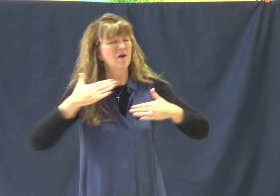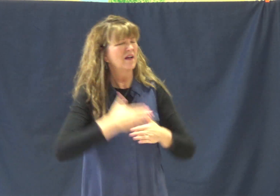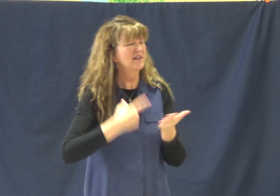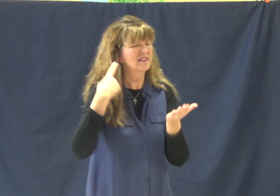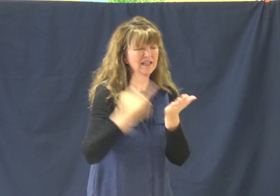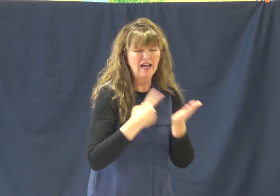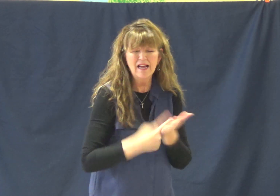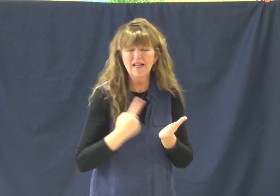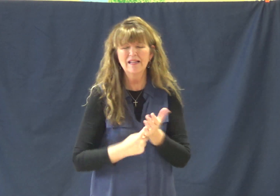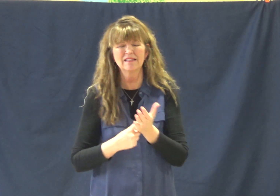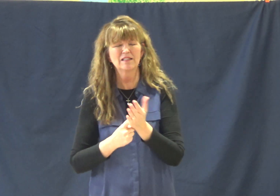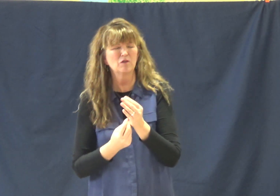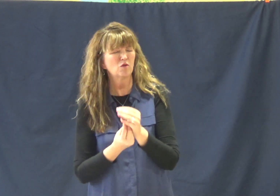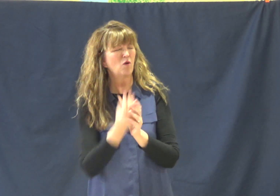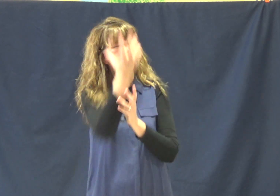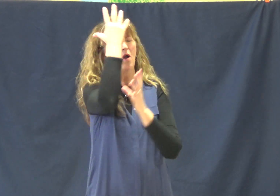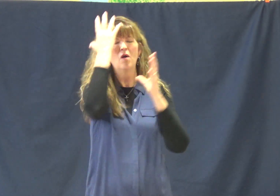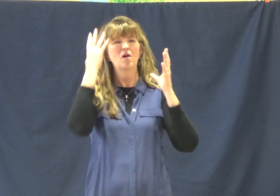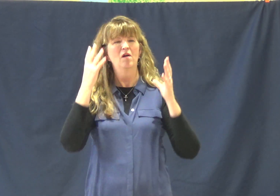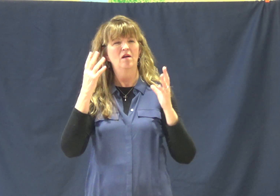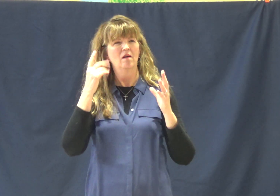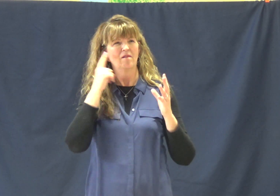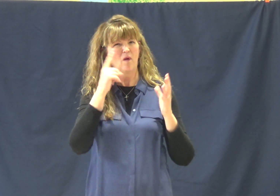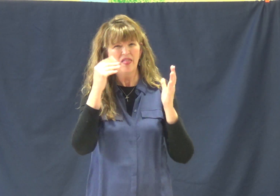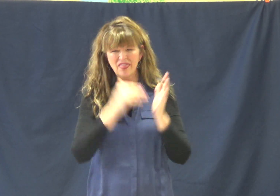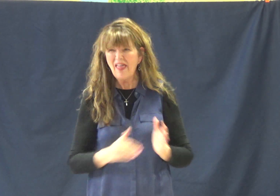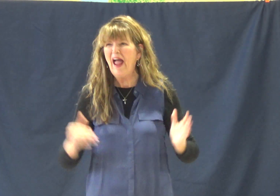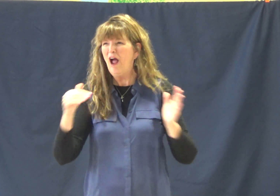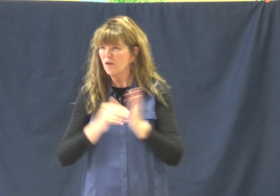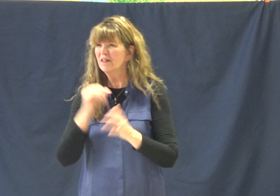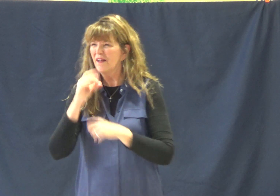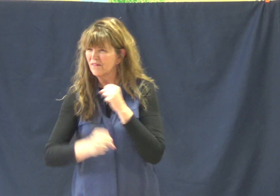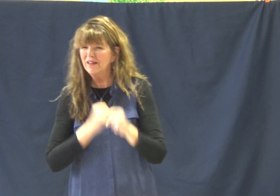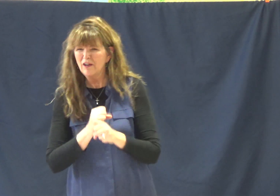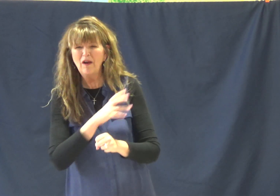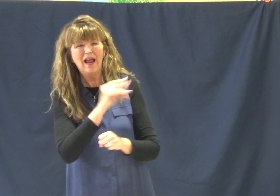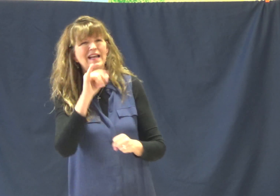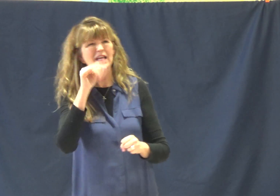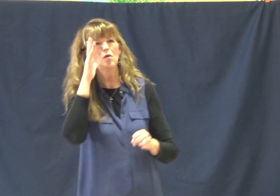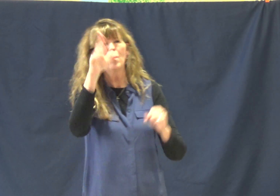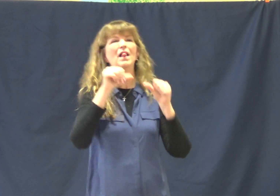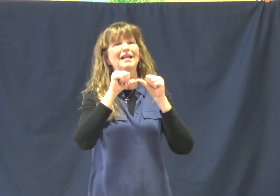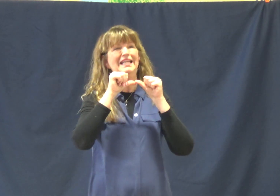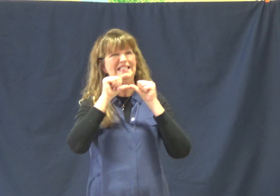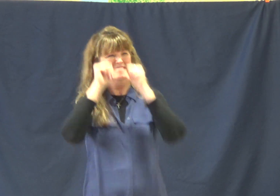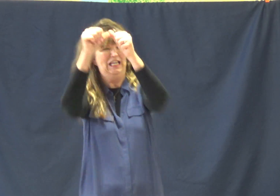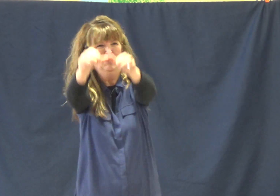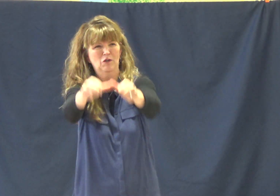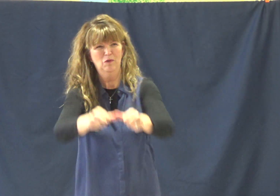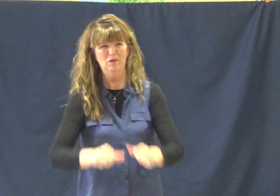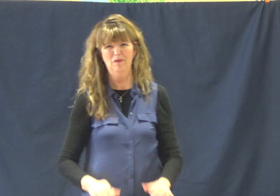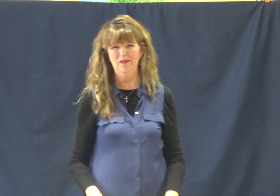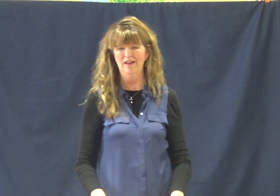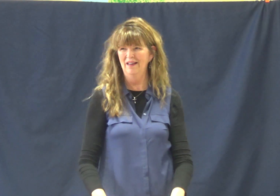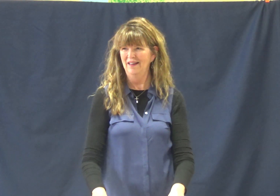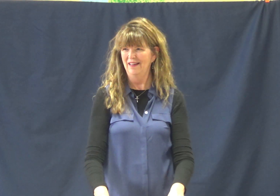and enjoyed and discussed, and people have grown for thousands and thousands of years, and it will continue.